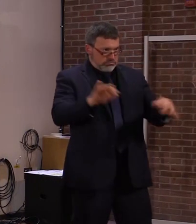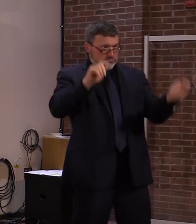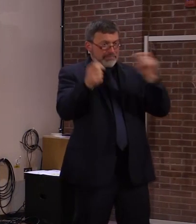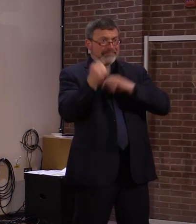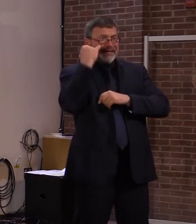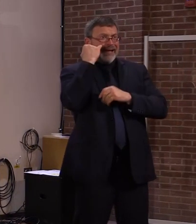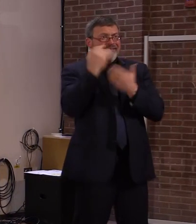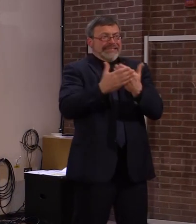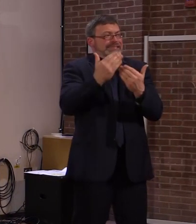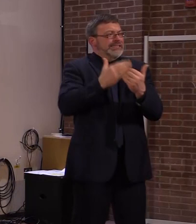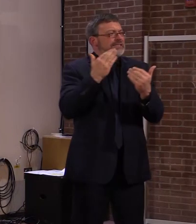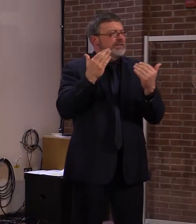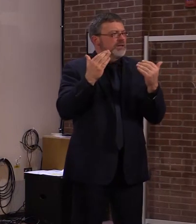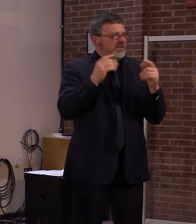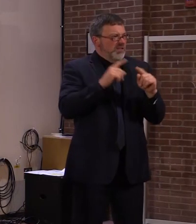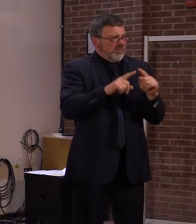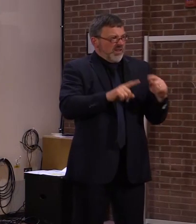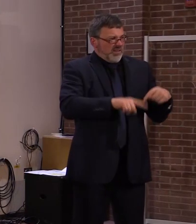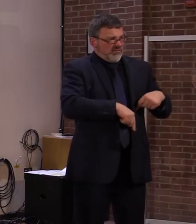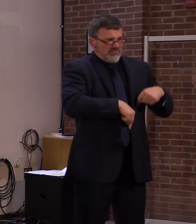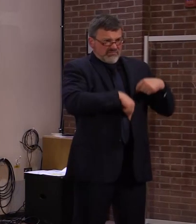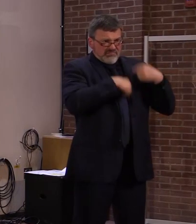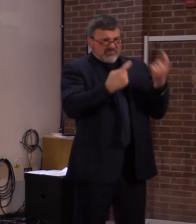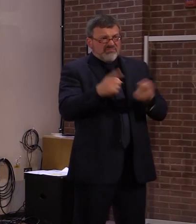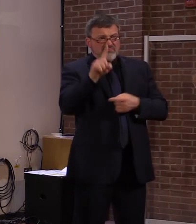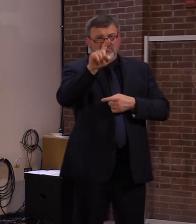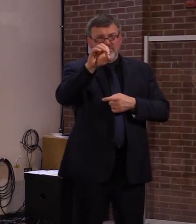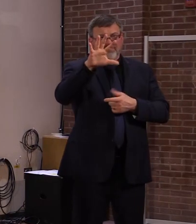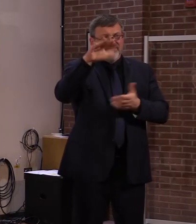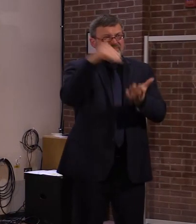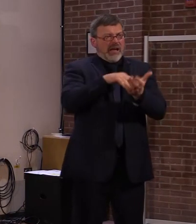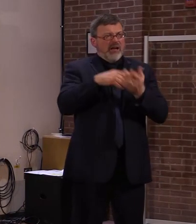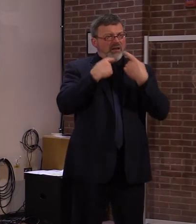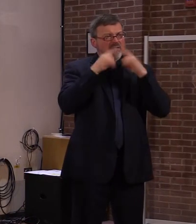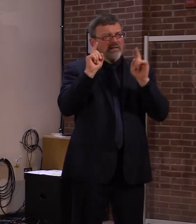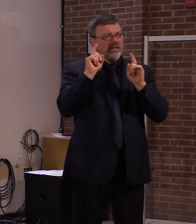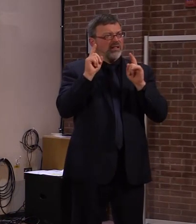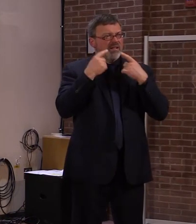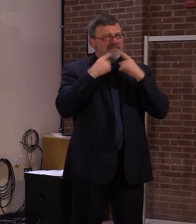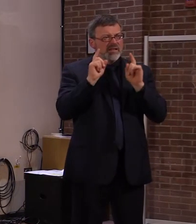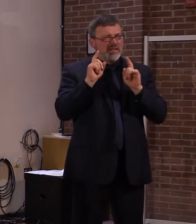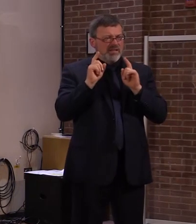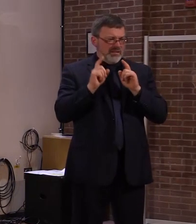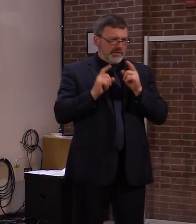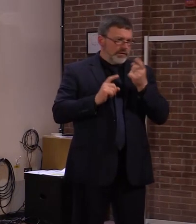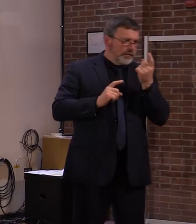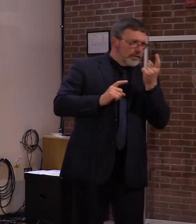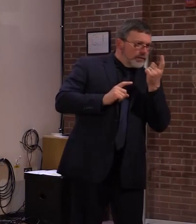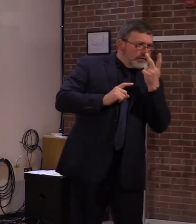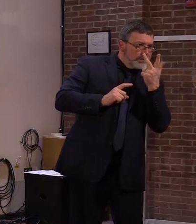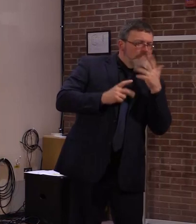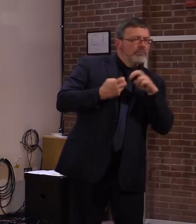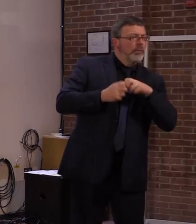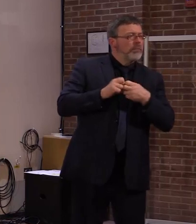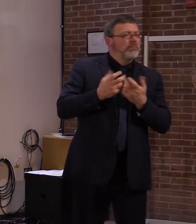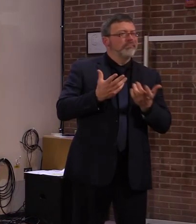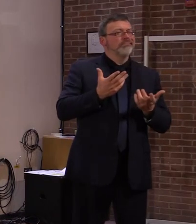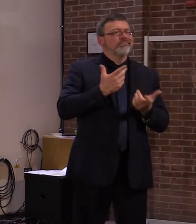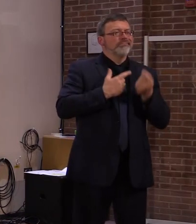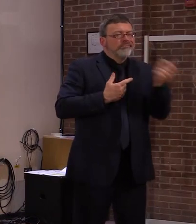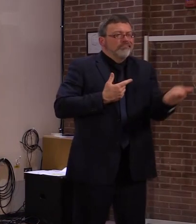registered and vaccinated 105,000 people, and I hope we can make it even easier now. I do